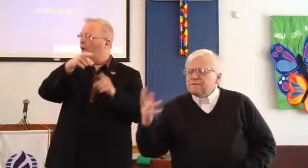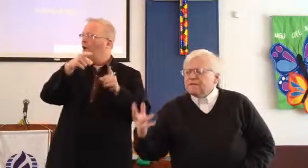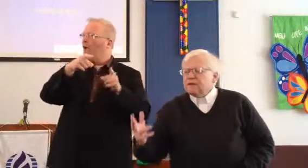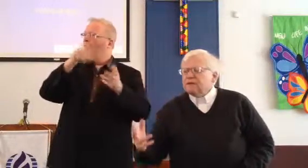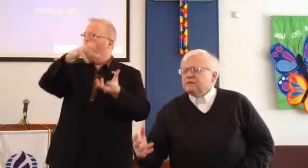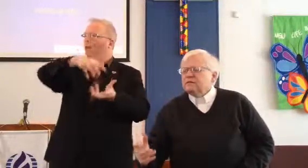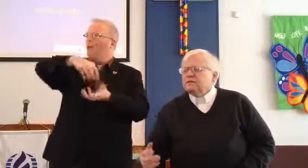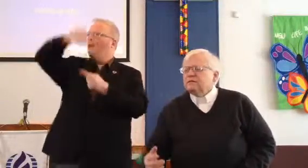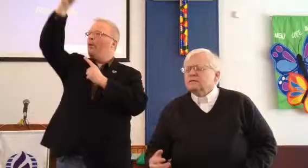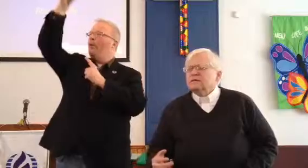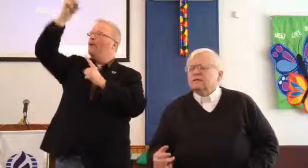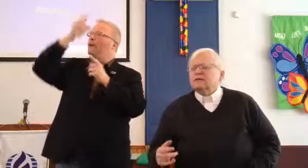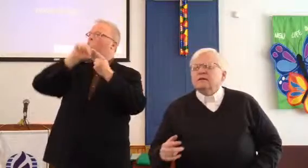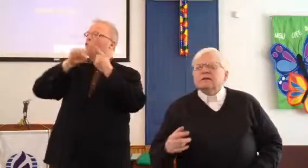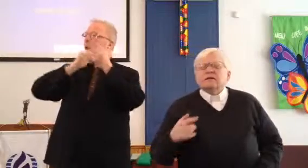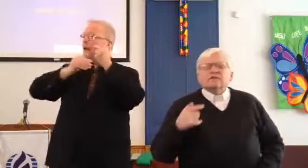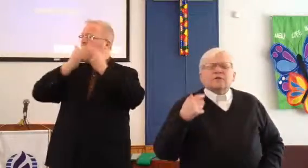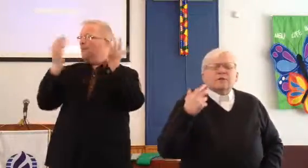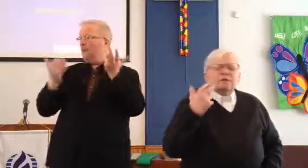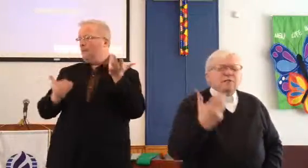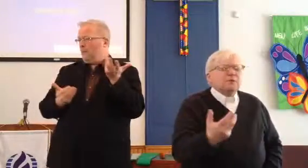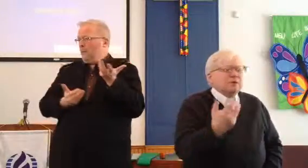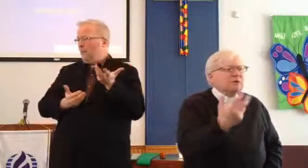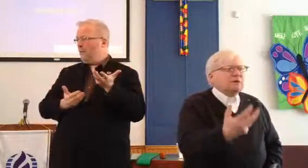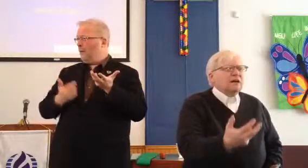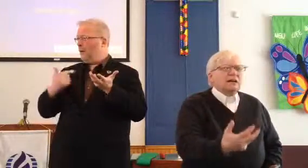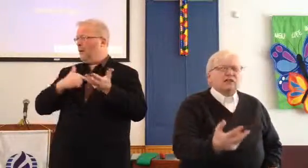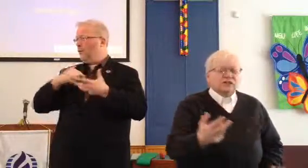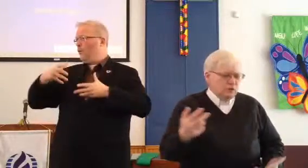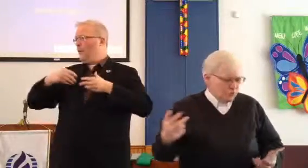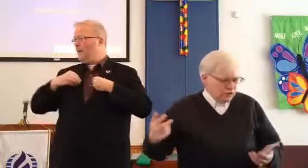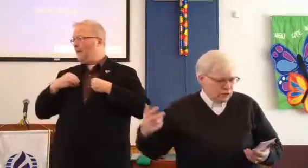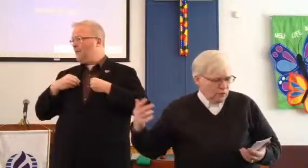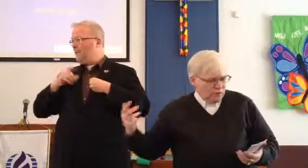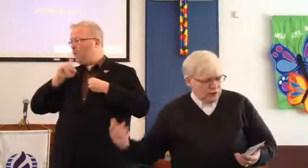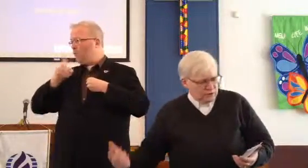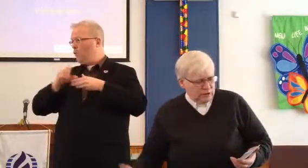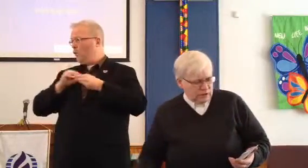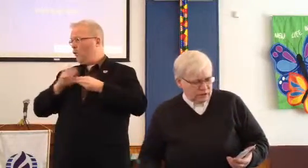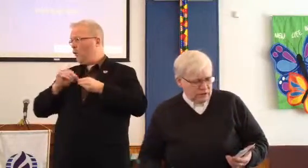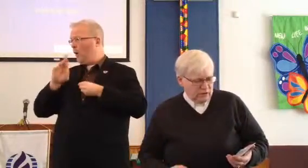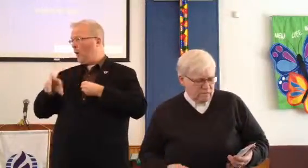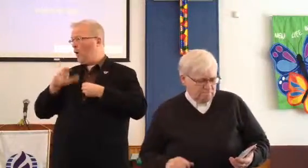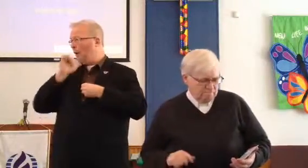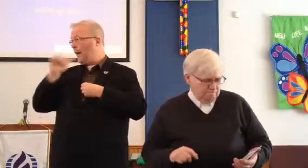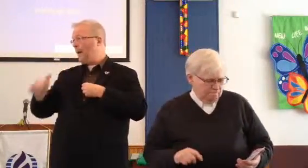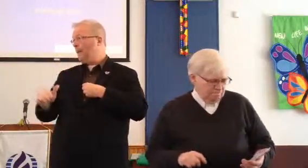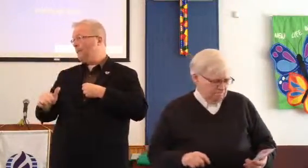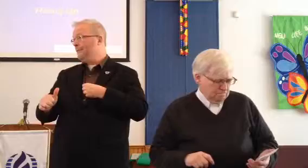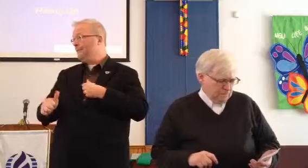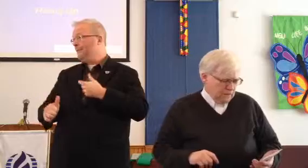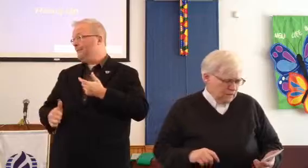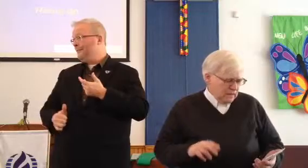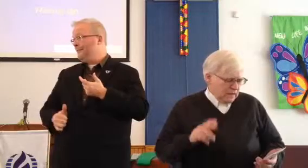It's different from the people in the Middle East 2,000 or so years ago.